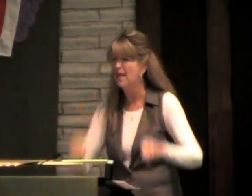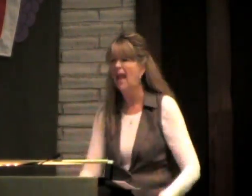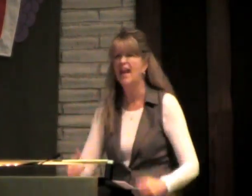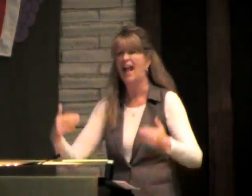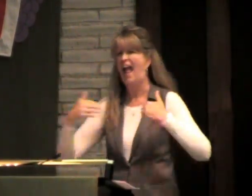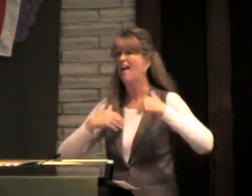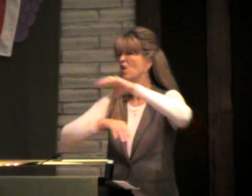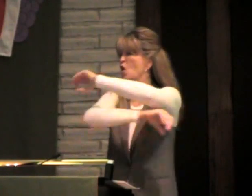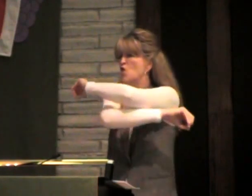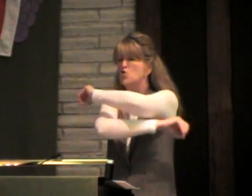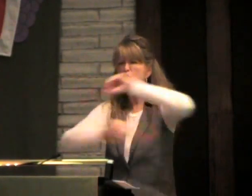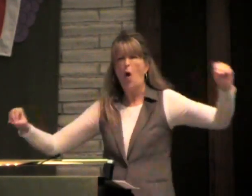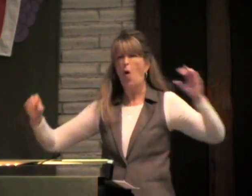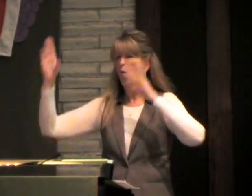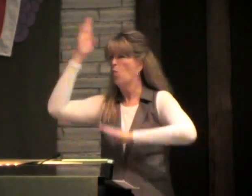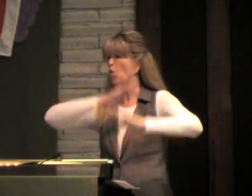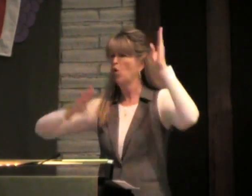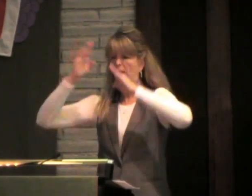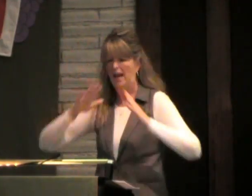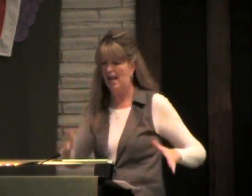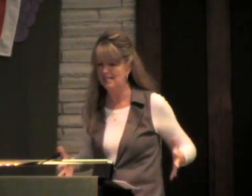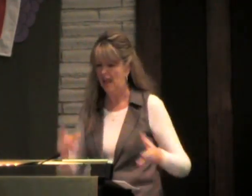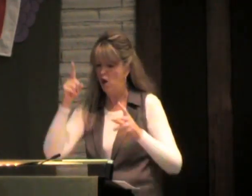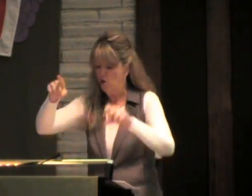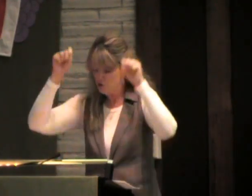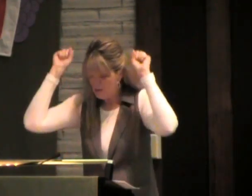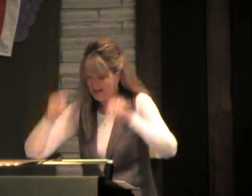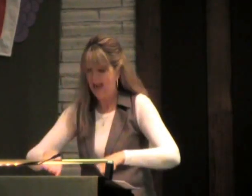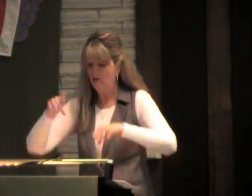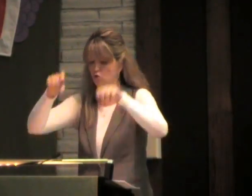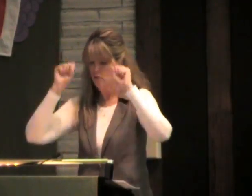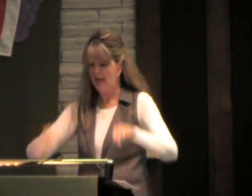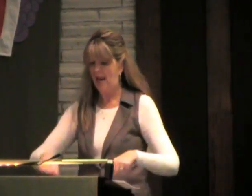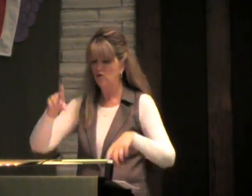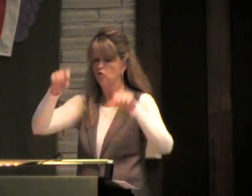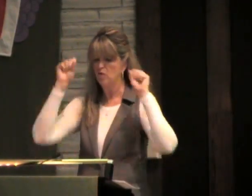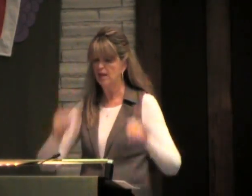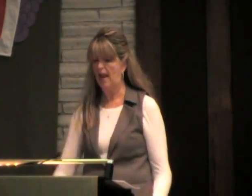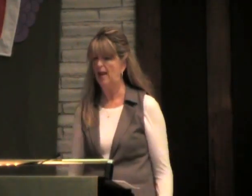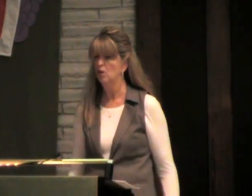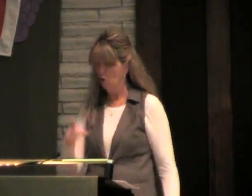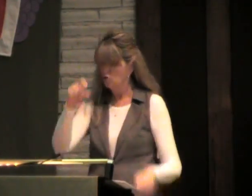faith. You can have no anxiety.